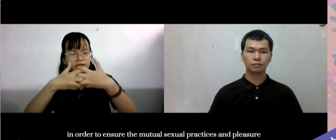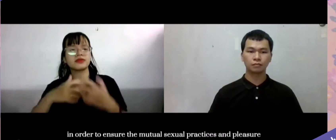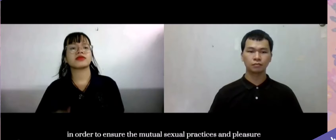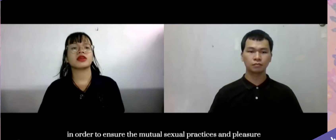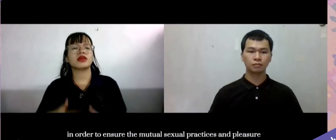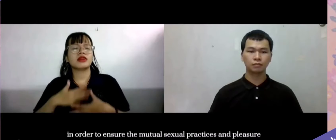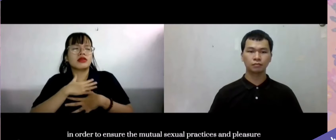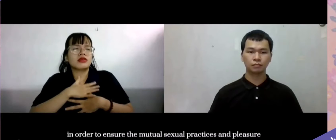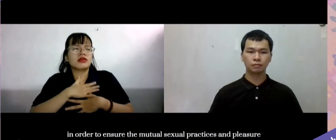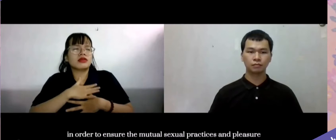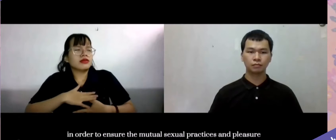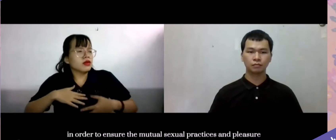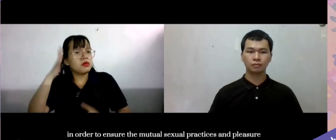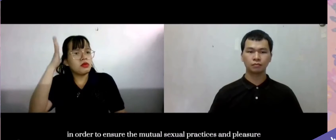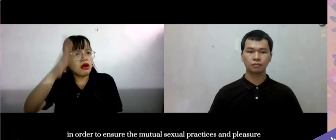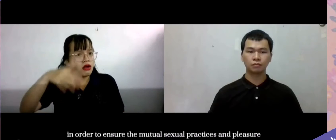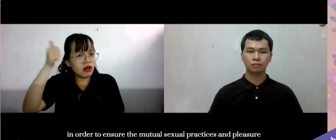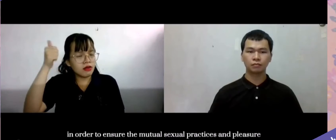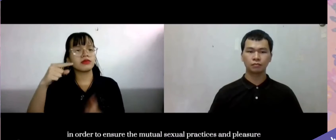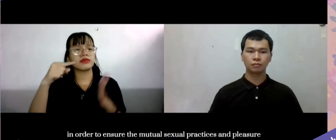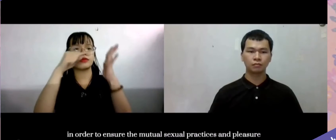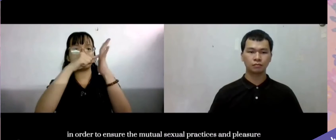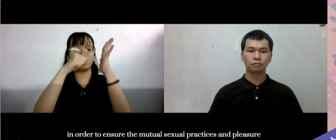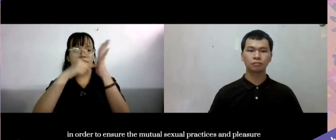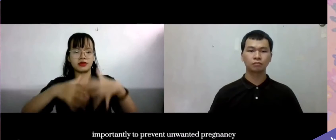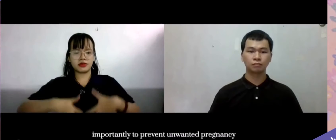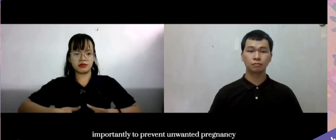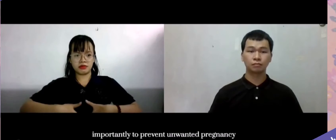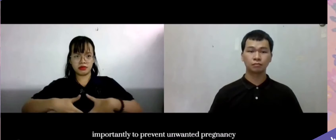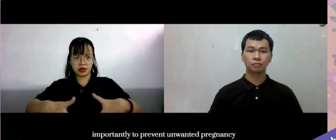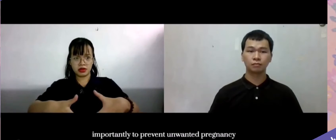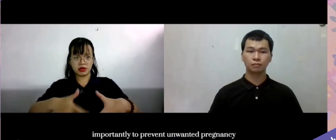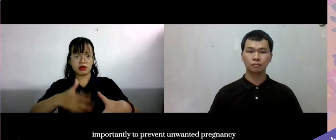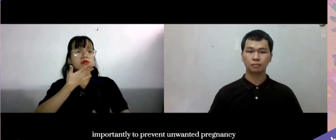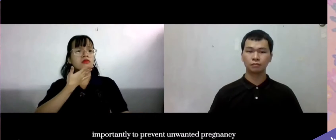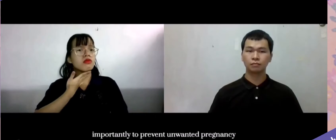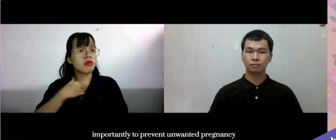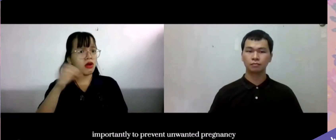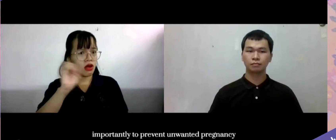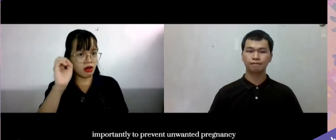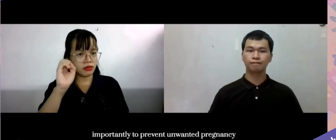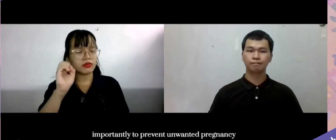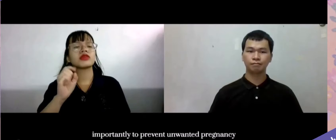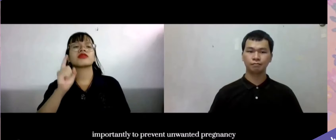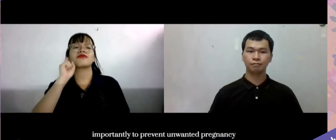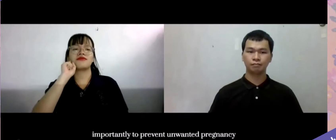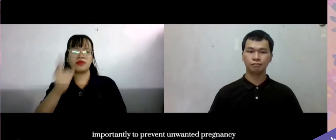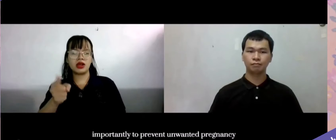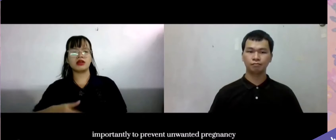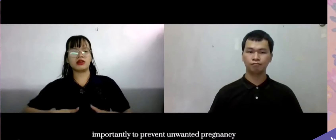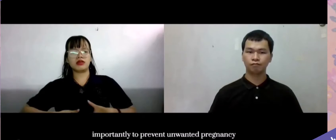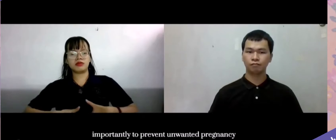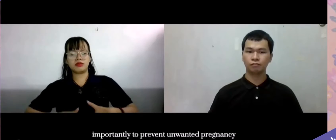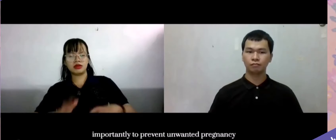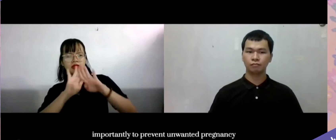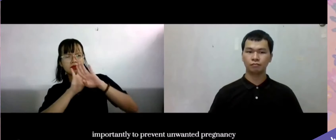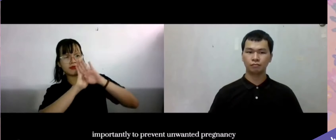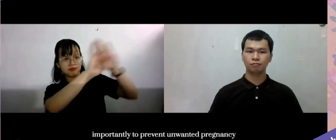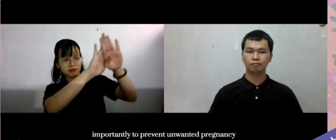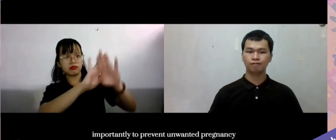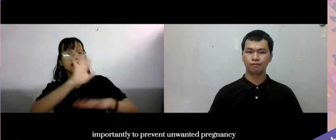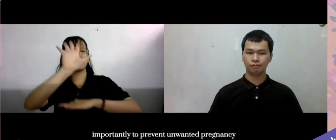in order to ensure the mutual sexual practices and pleasure importantly to prevent unwanted pregnancy